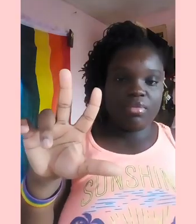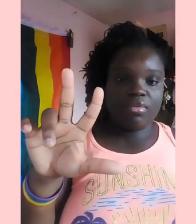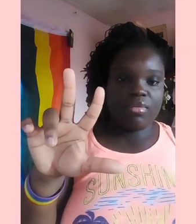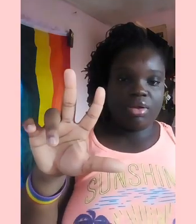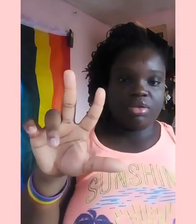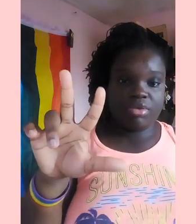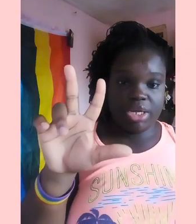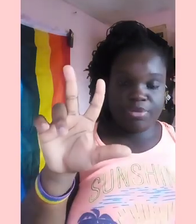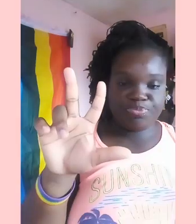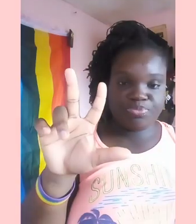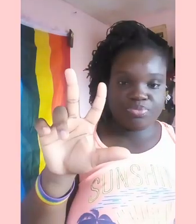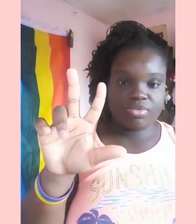3,